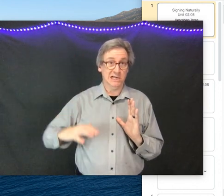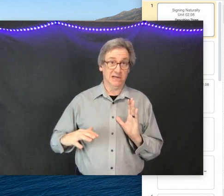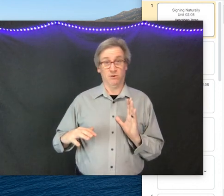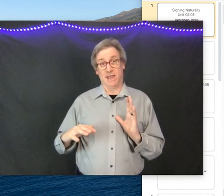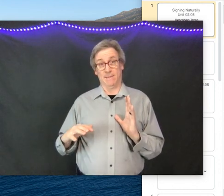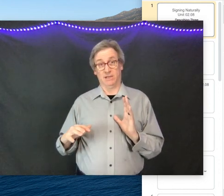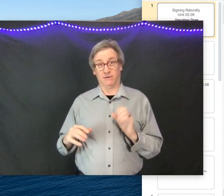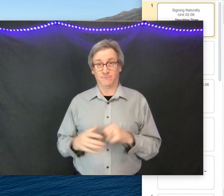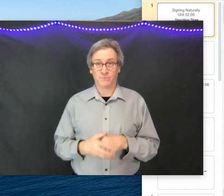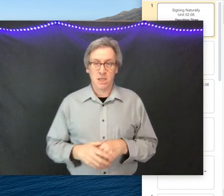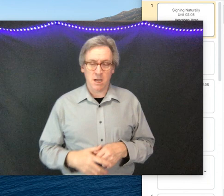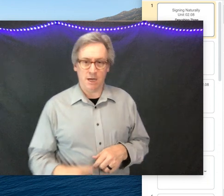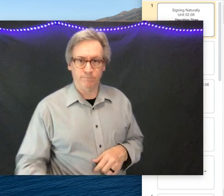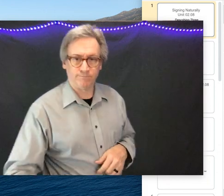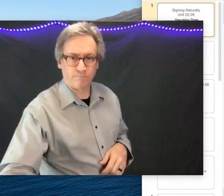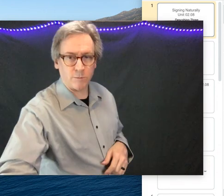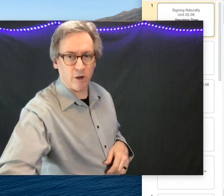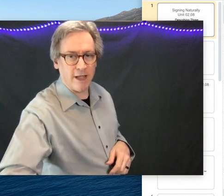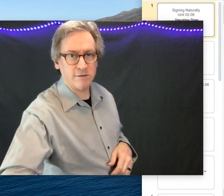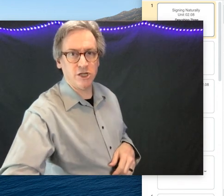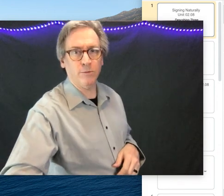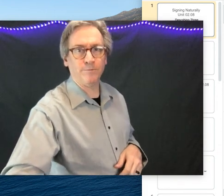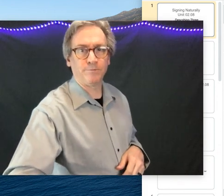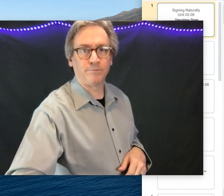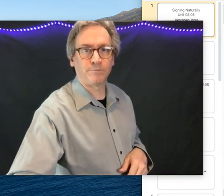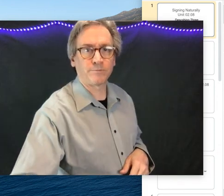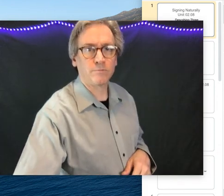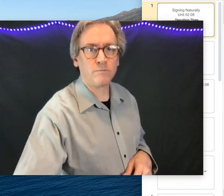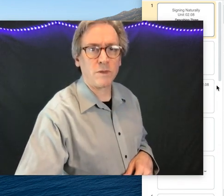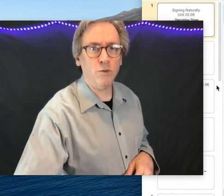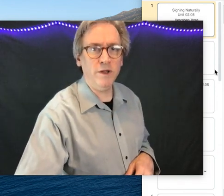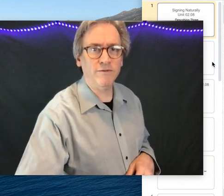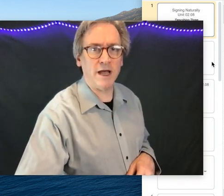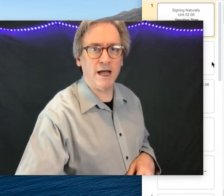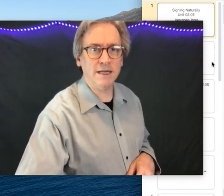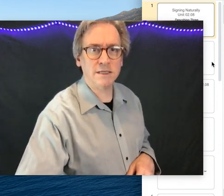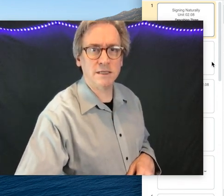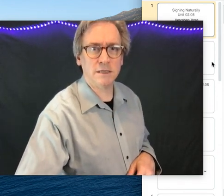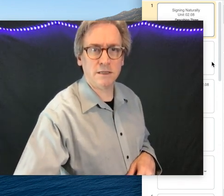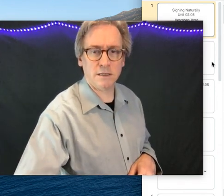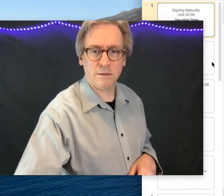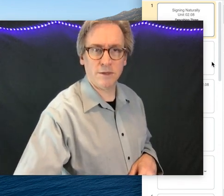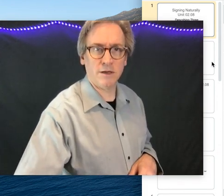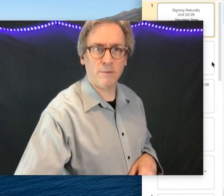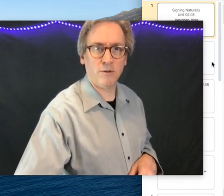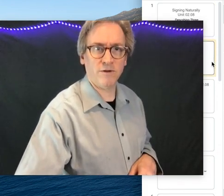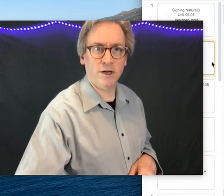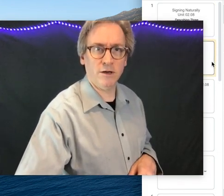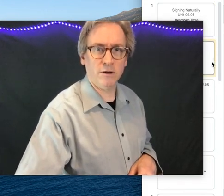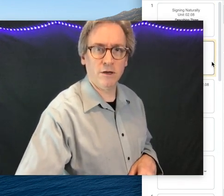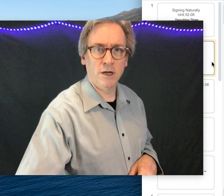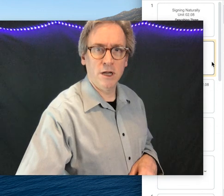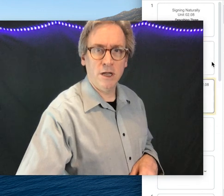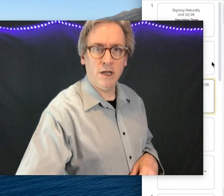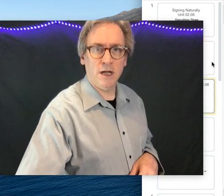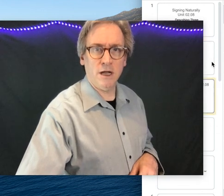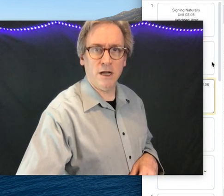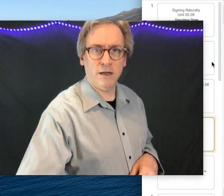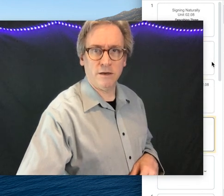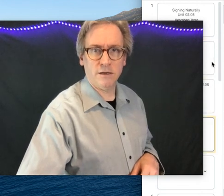ton of vocabulary. Okay, so we've got over here.